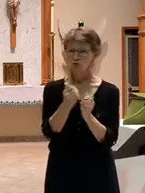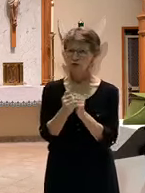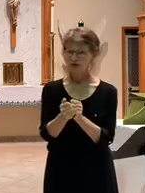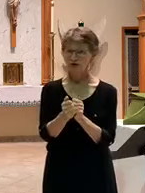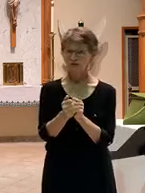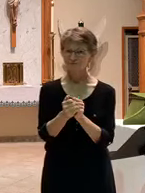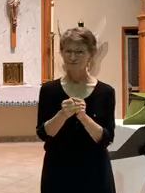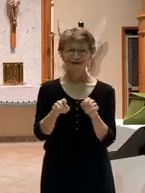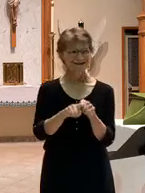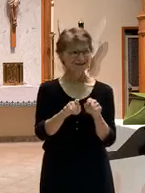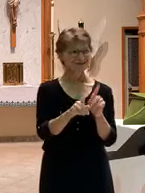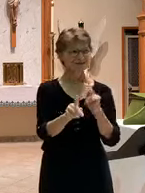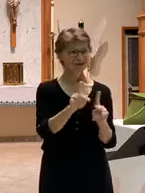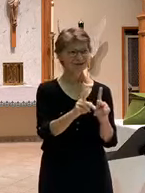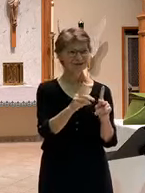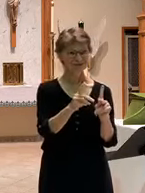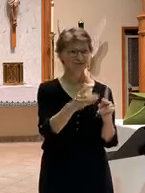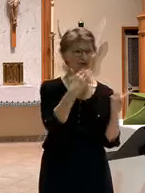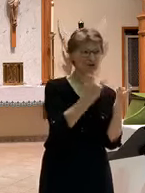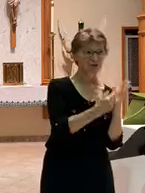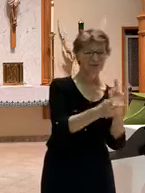Now we see in this parable that